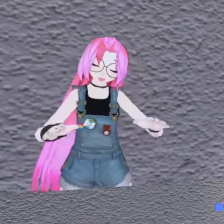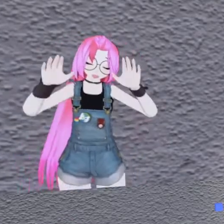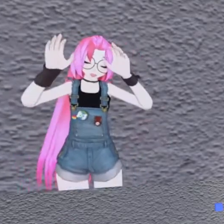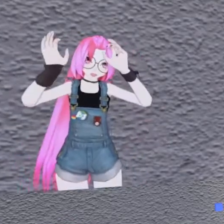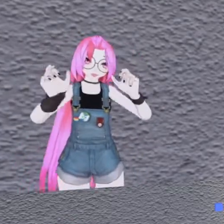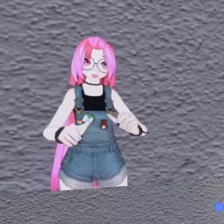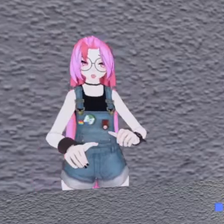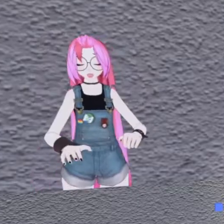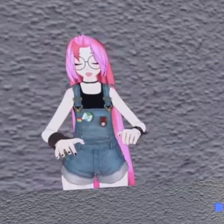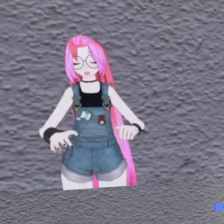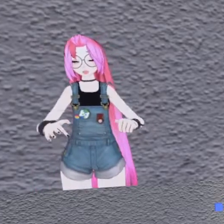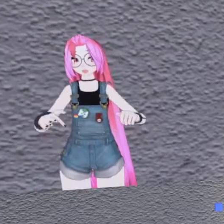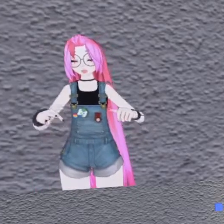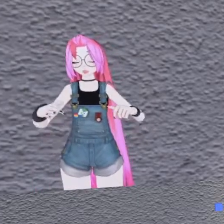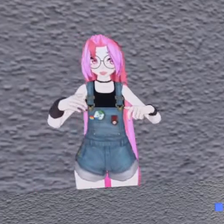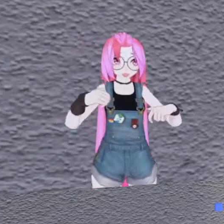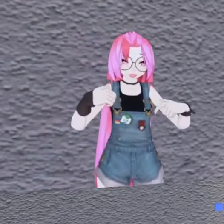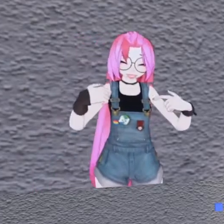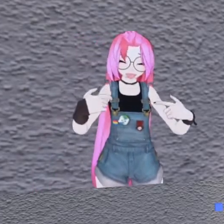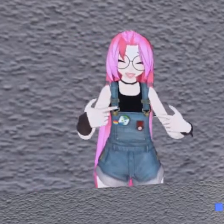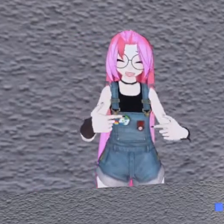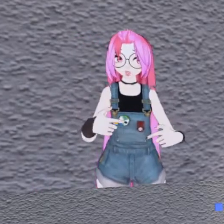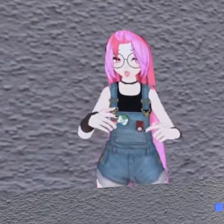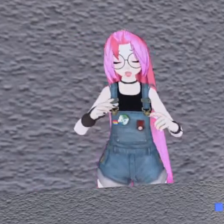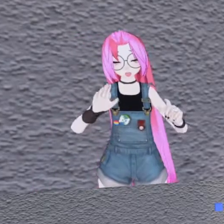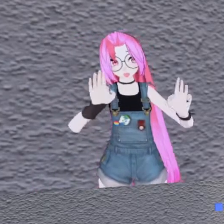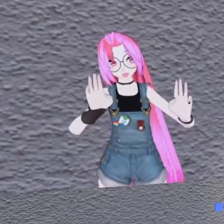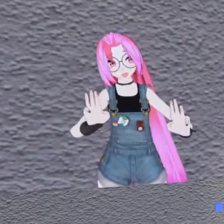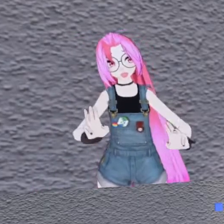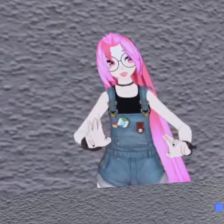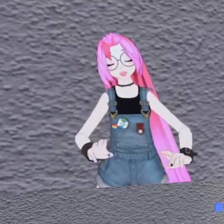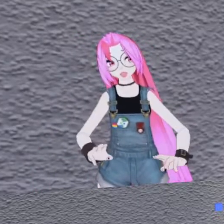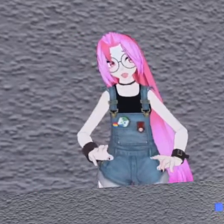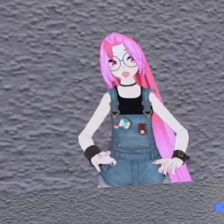is really heavy, you're going to be showing it. A lot of weather signs are like that.